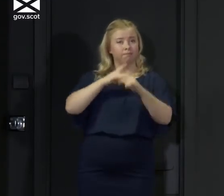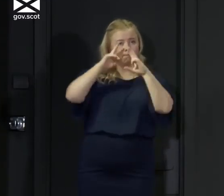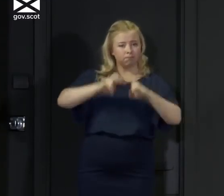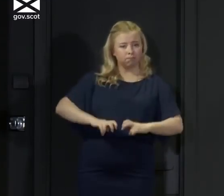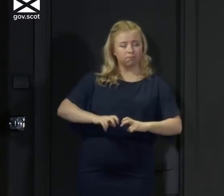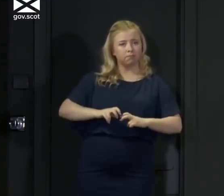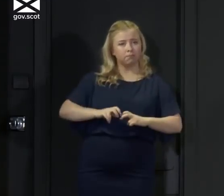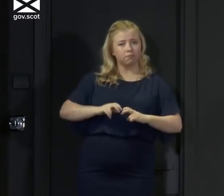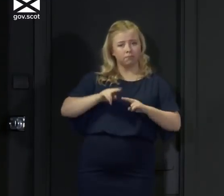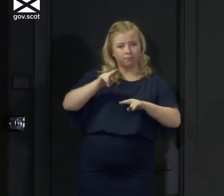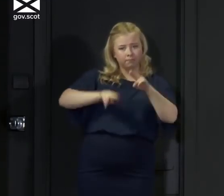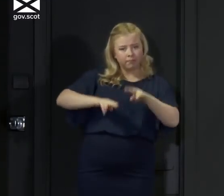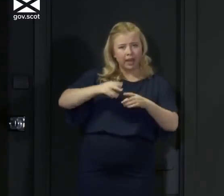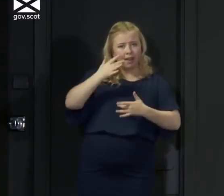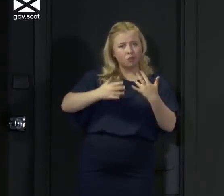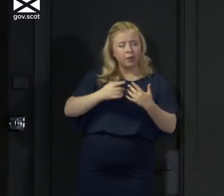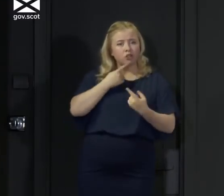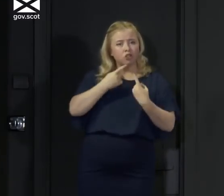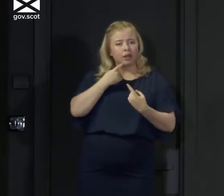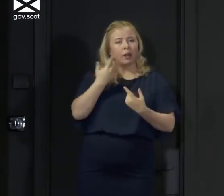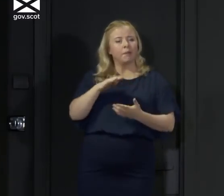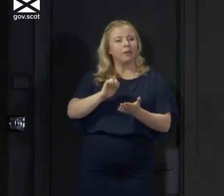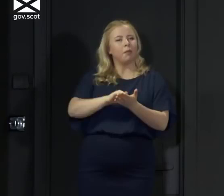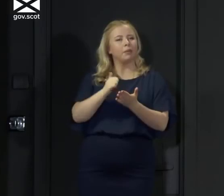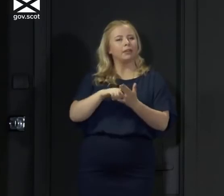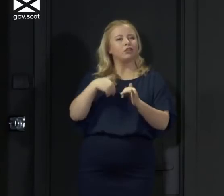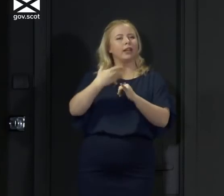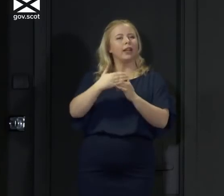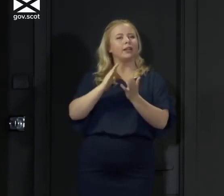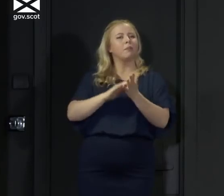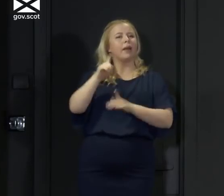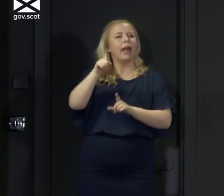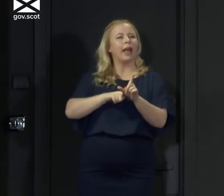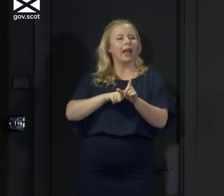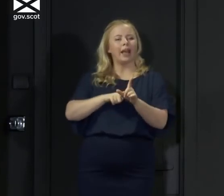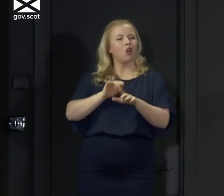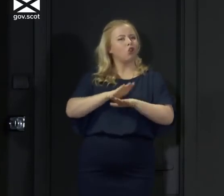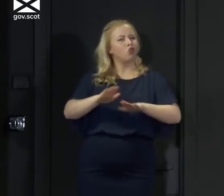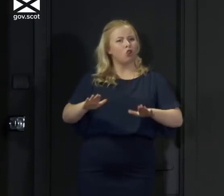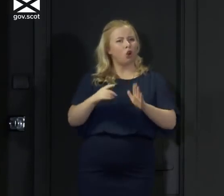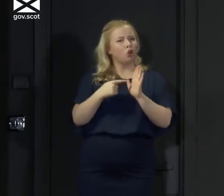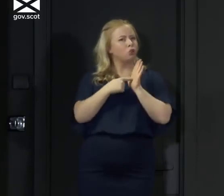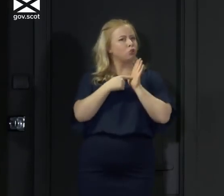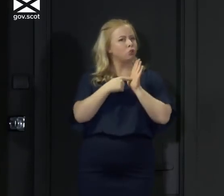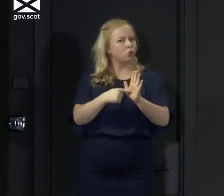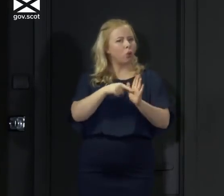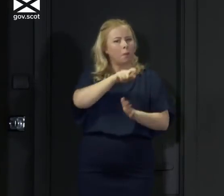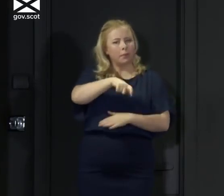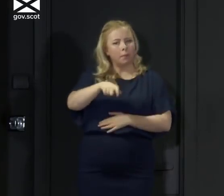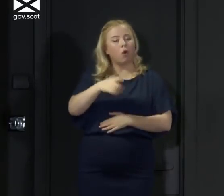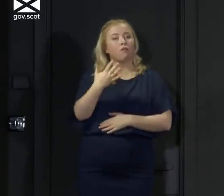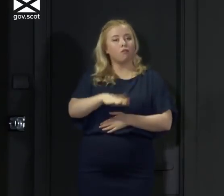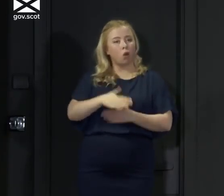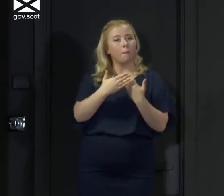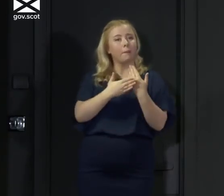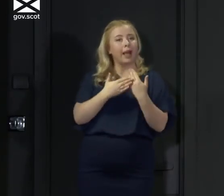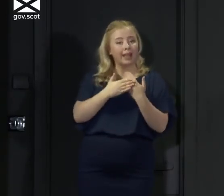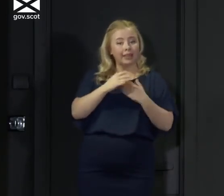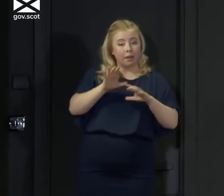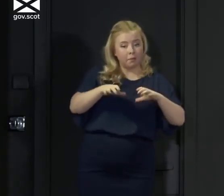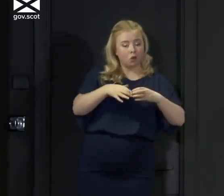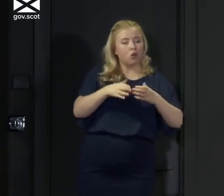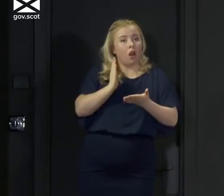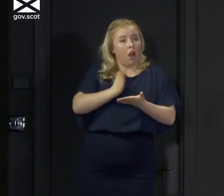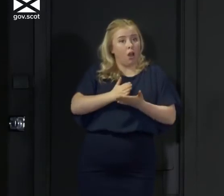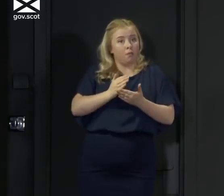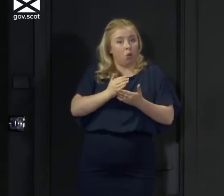from Scotland, which was published towards the end of May, doesn't appear to show that people from ethnic minorities are